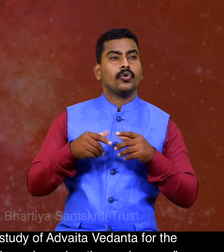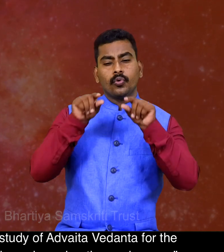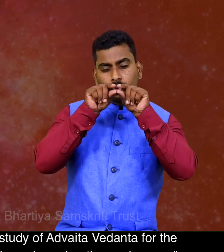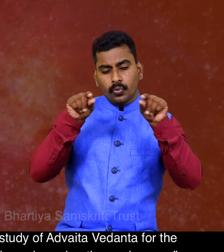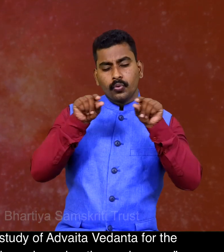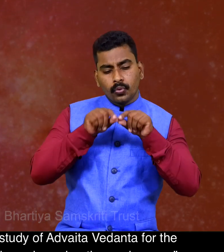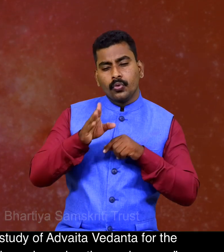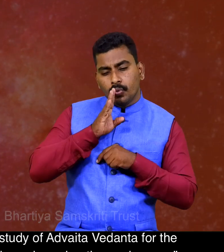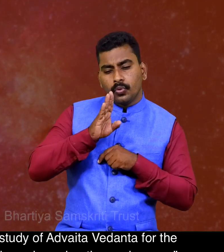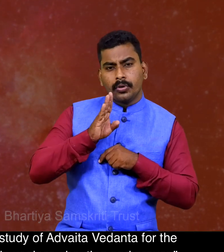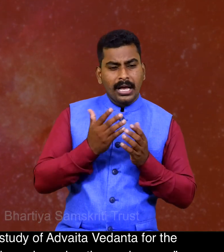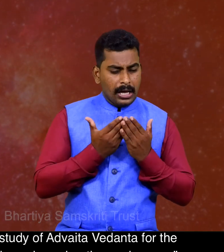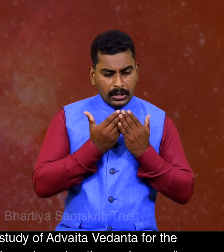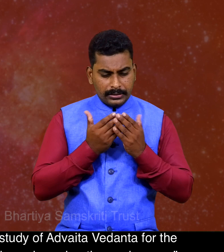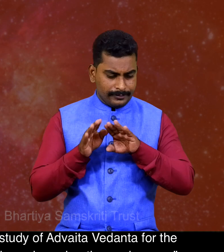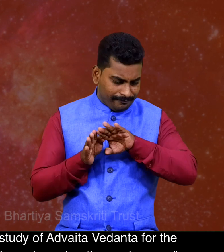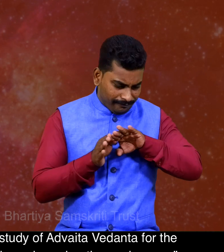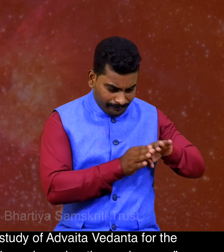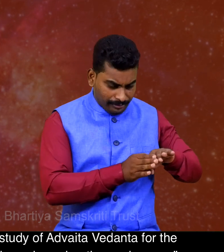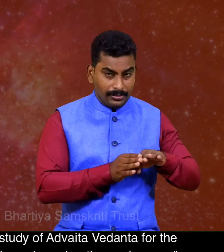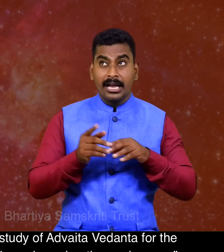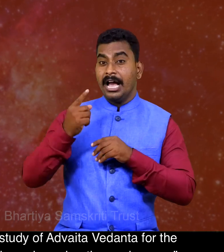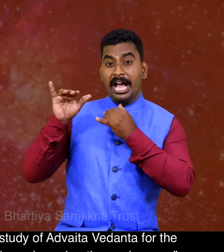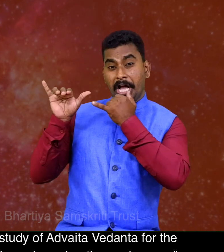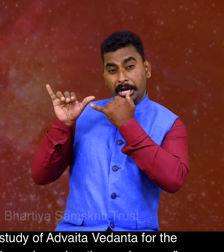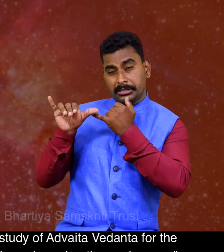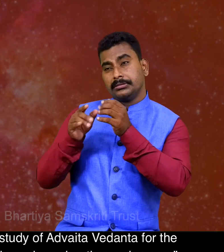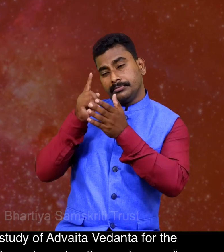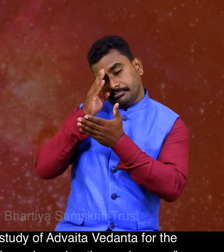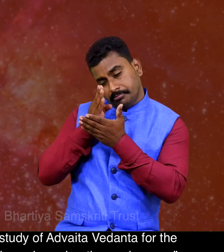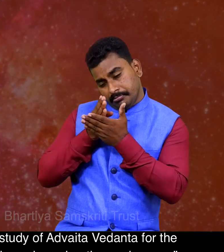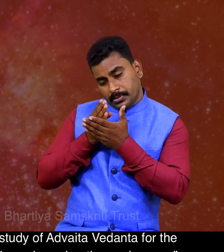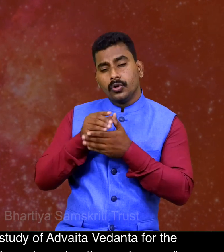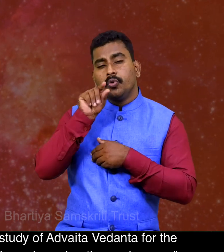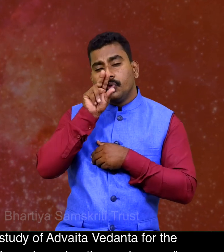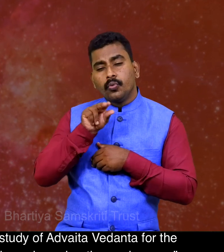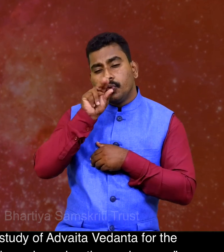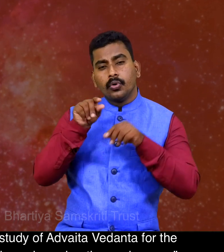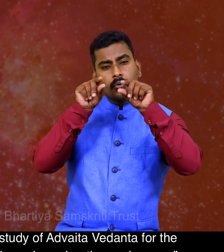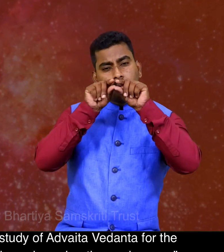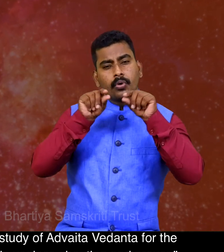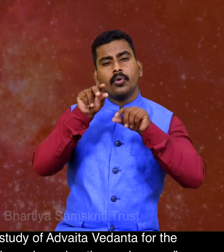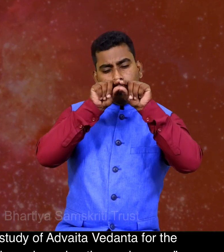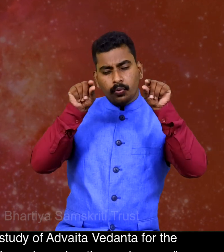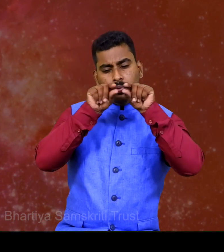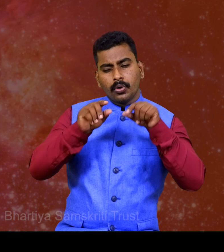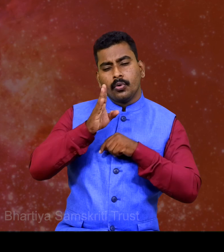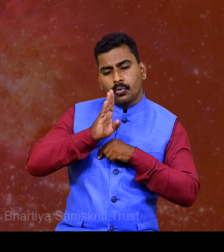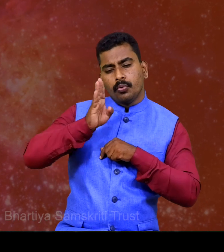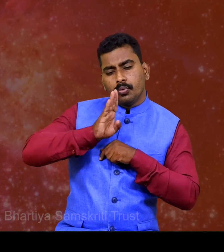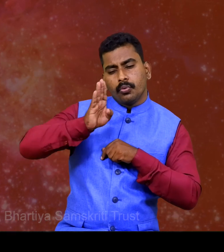my profound study of Vedanta for the sake of this useless chanting and prayer."